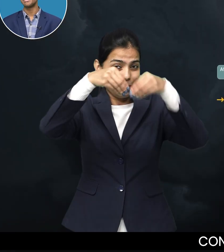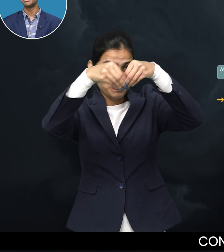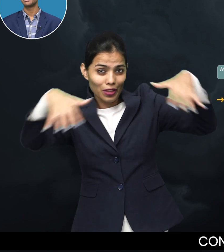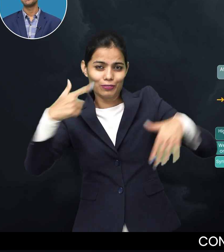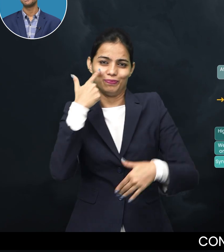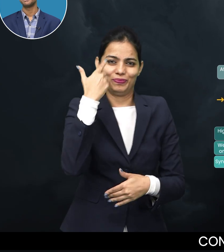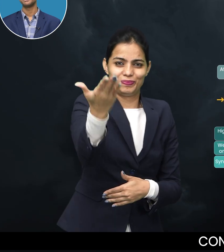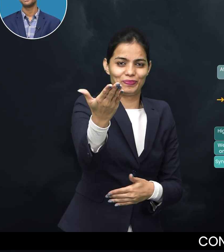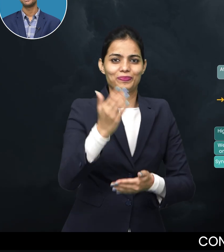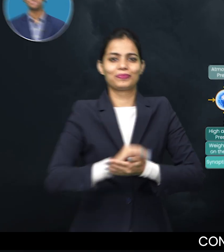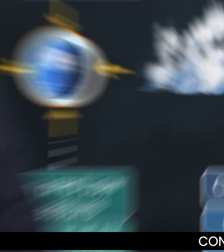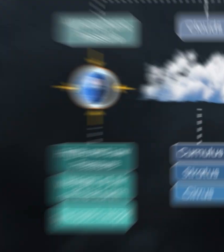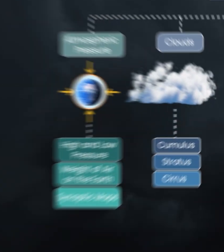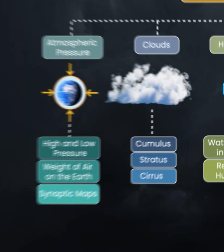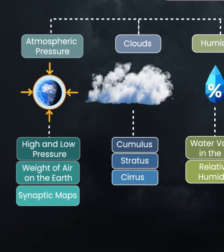Concept map.